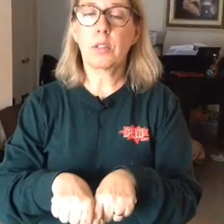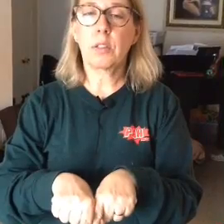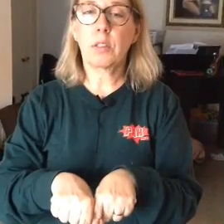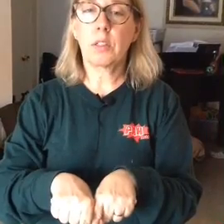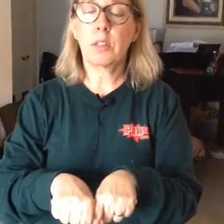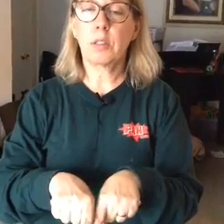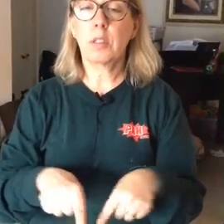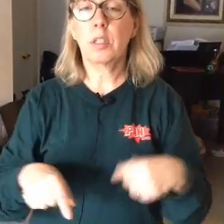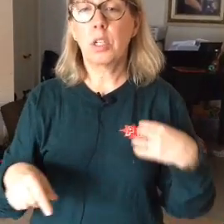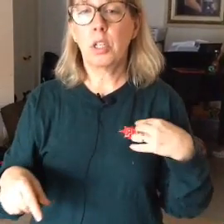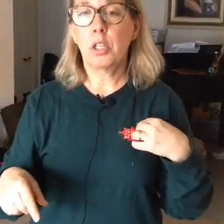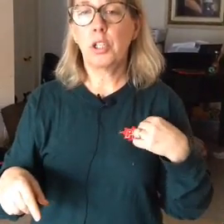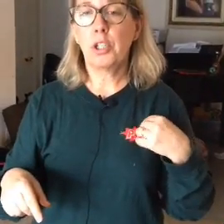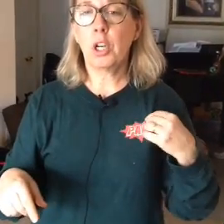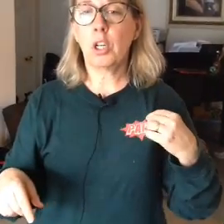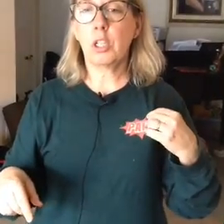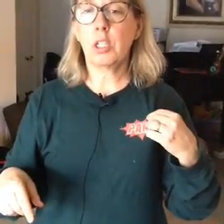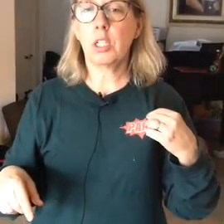socks, shirt,